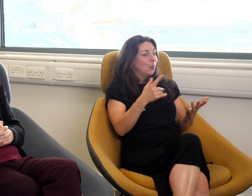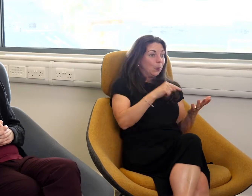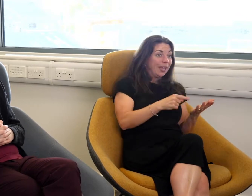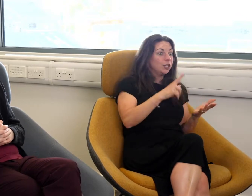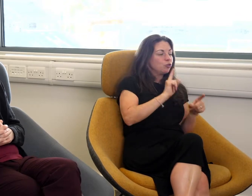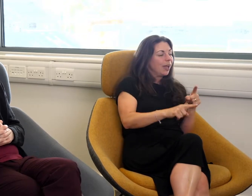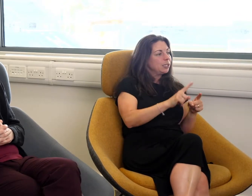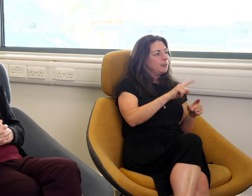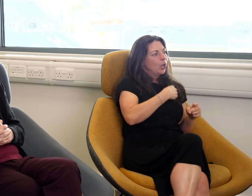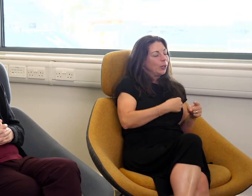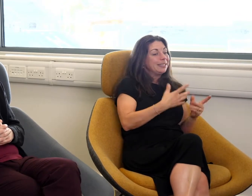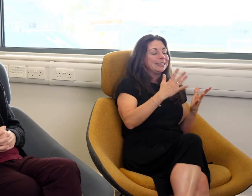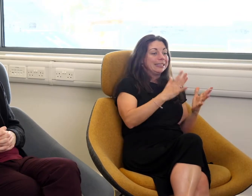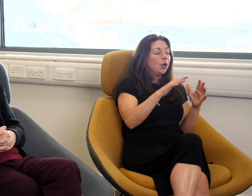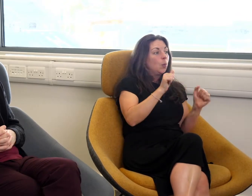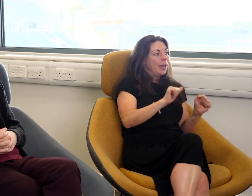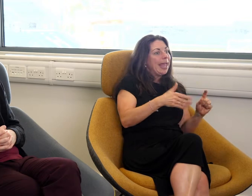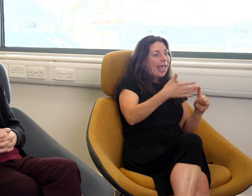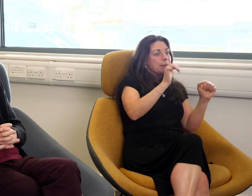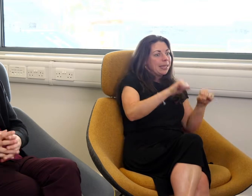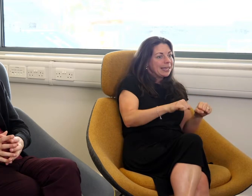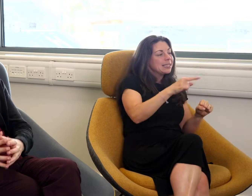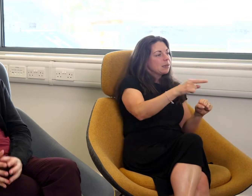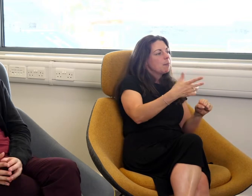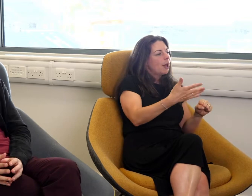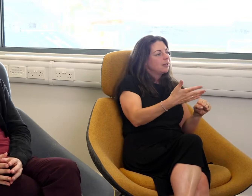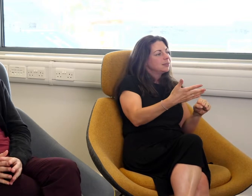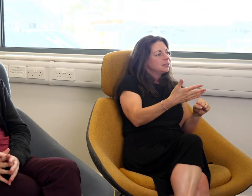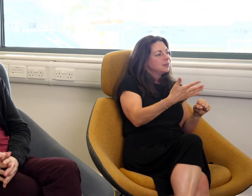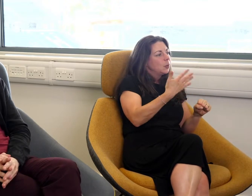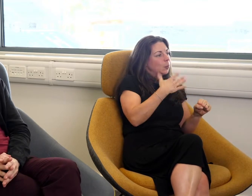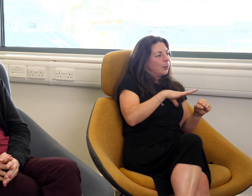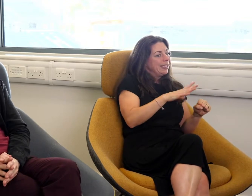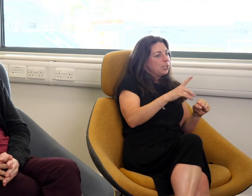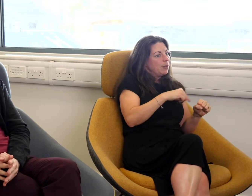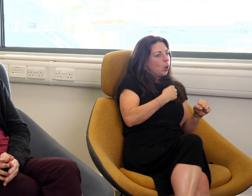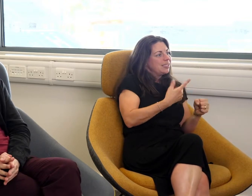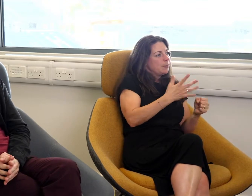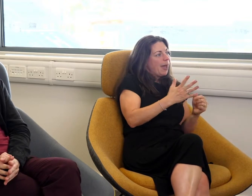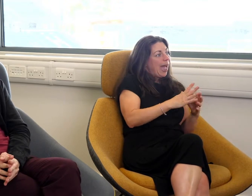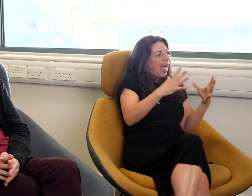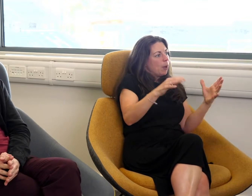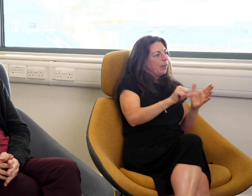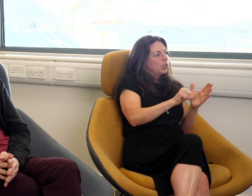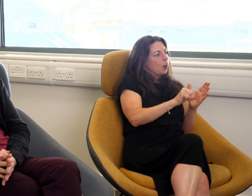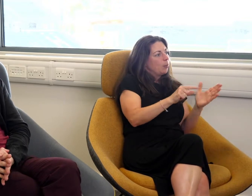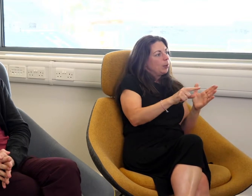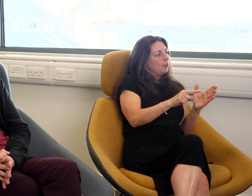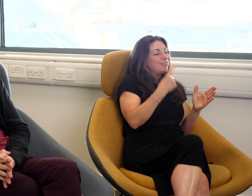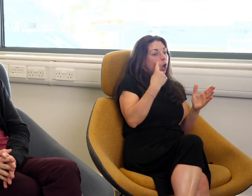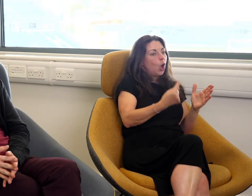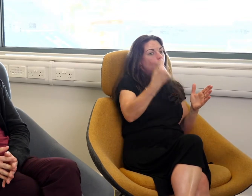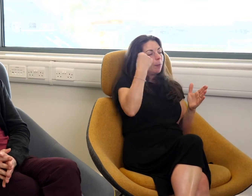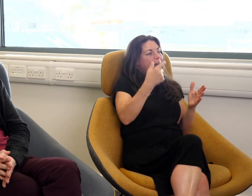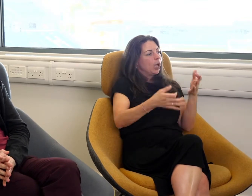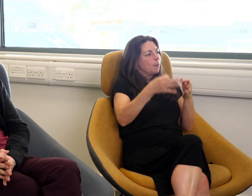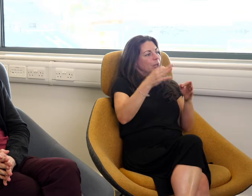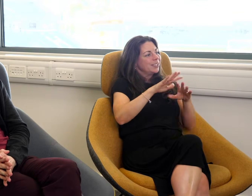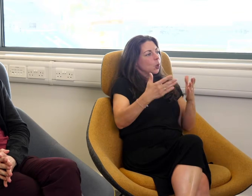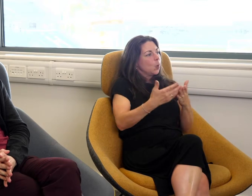you see politicians being a lot more open about the scale of the problems. And both Labour and the Conservatives, the two dominant parties at the time, would say,